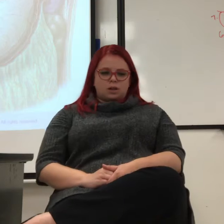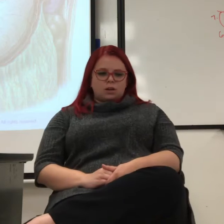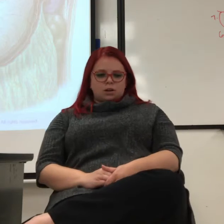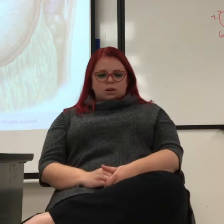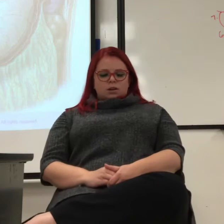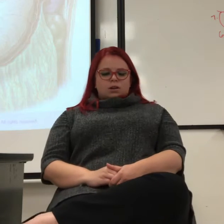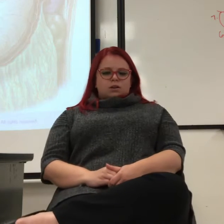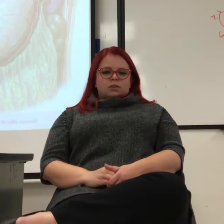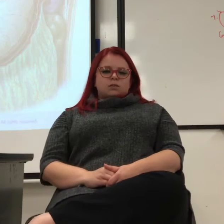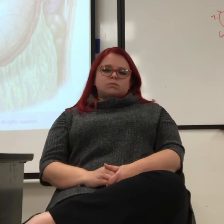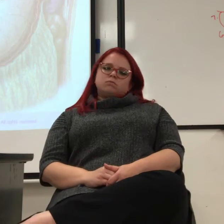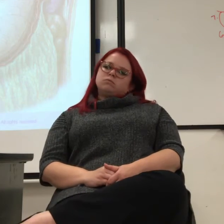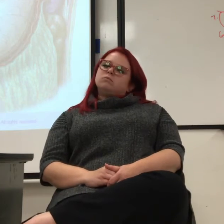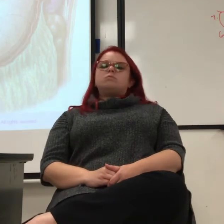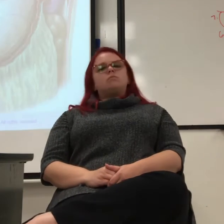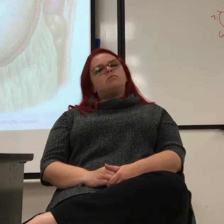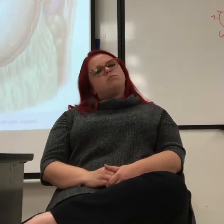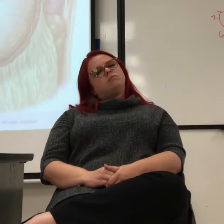Right